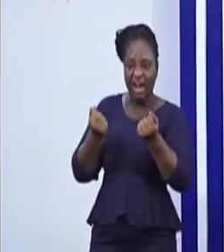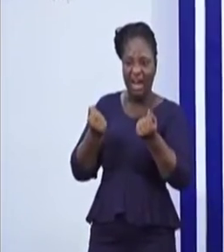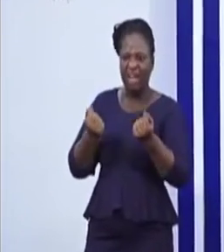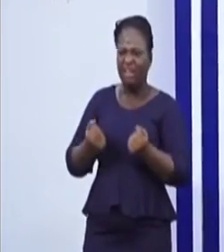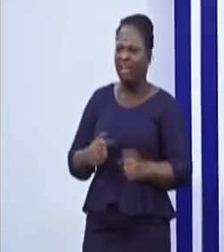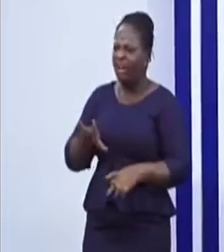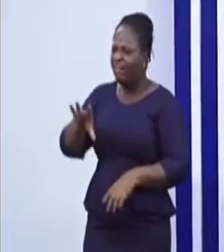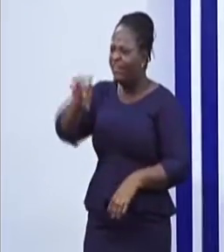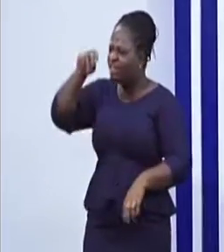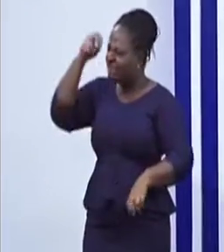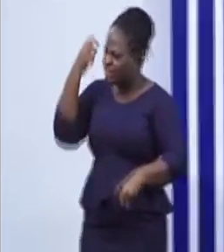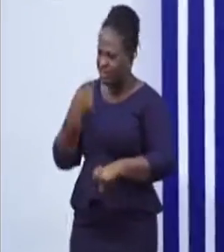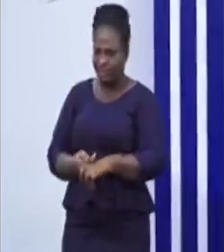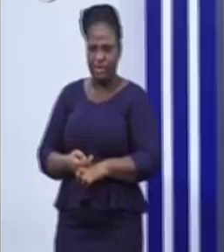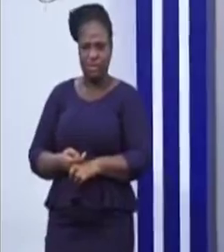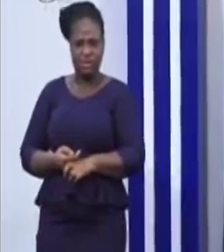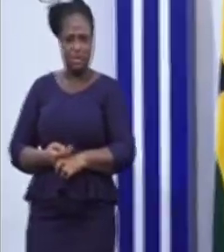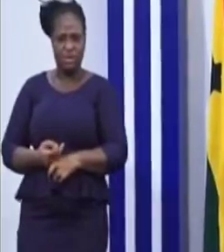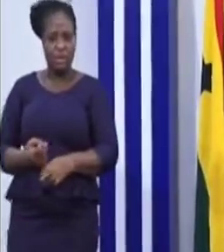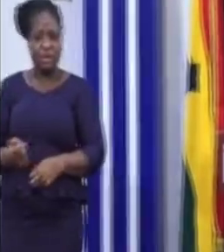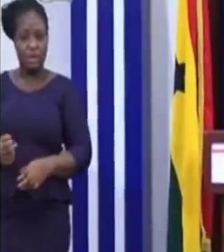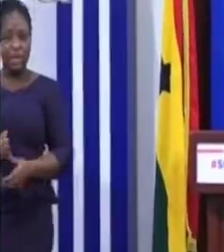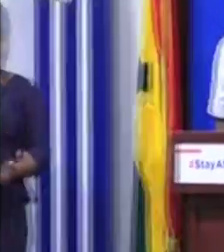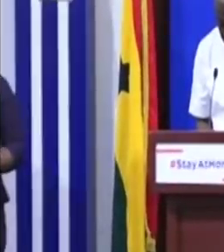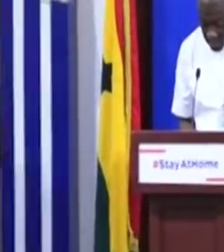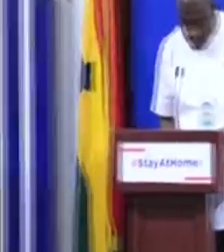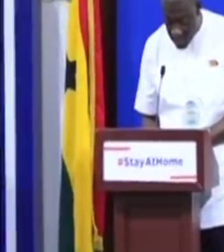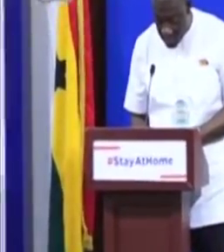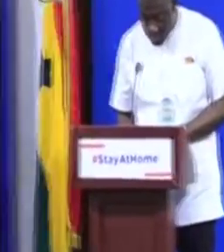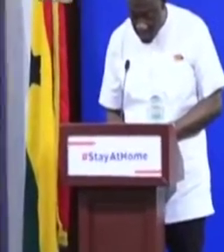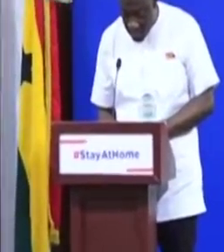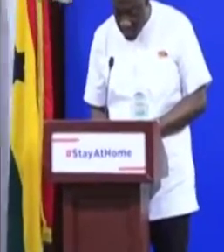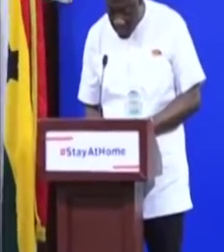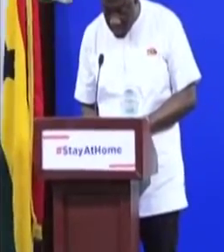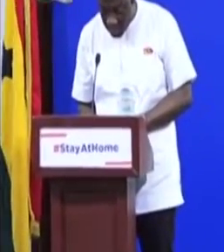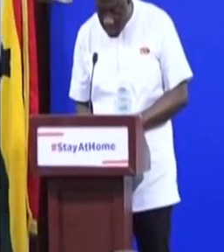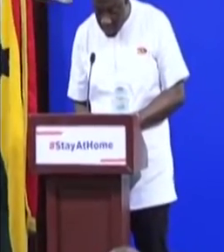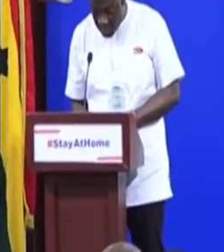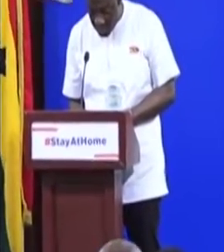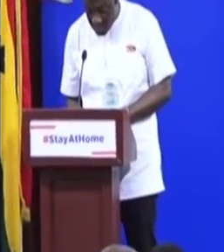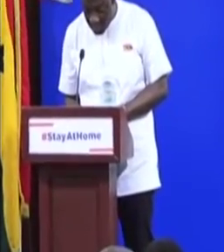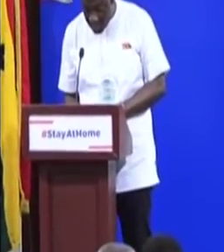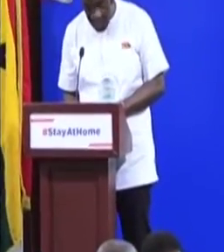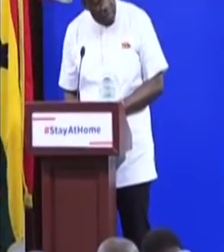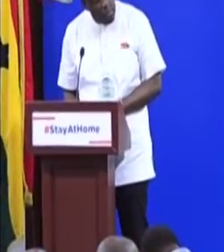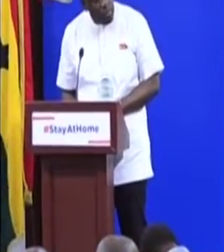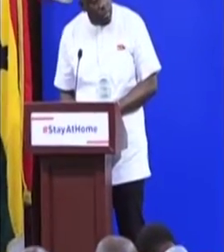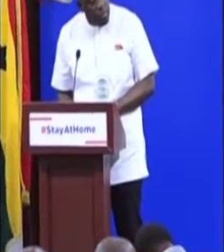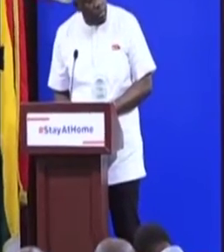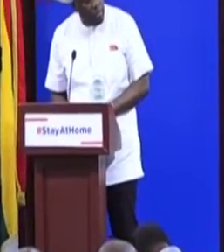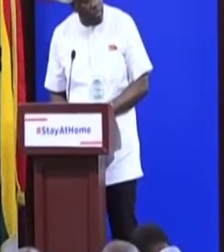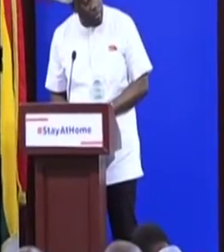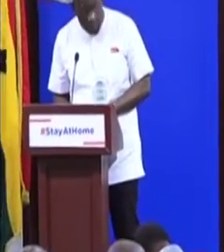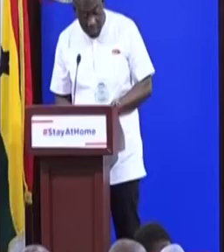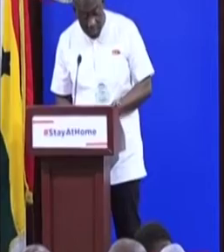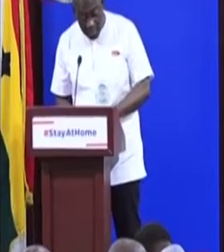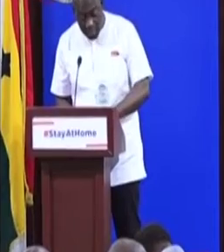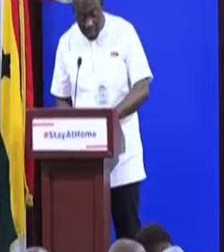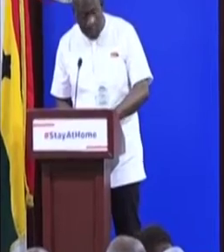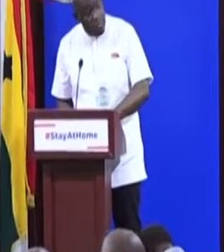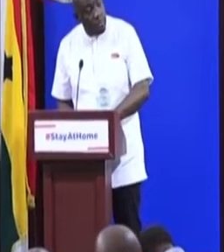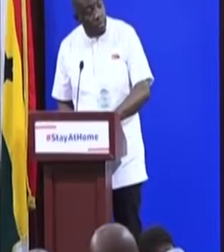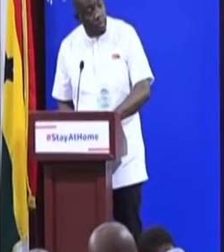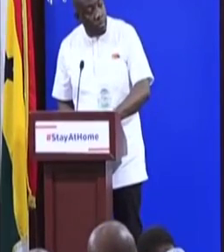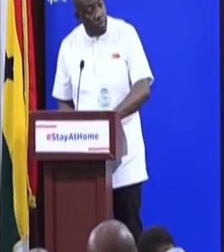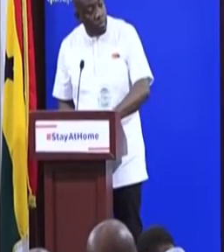so difficult at checkpoints. We get there, they ask us, especially in the afternoon, where are you going to? We are going to pick staff to come